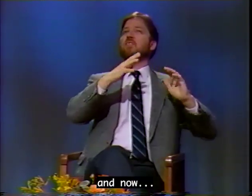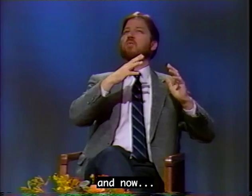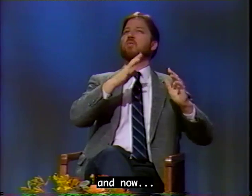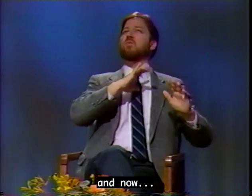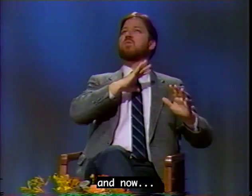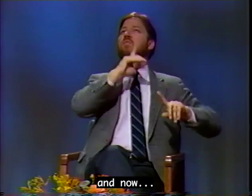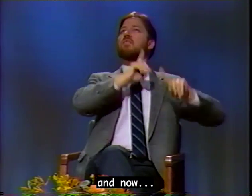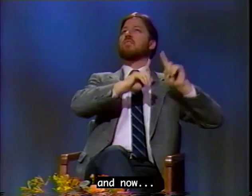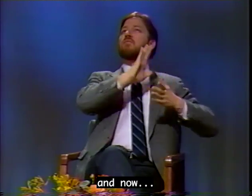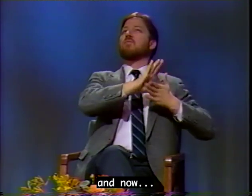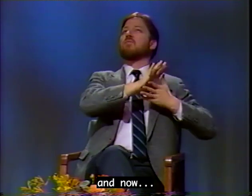And now,